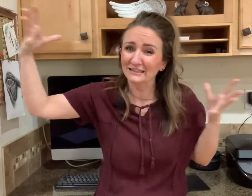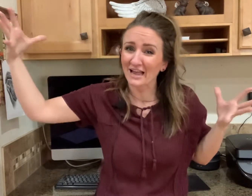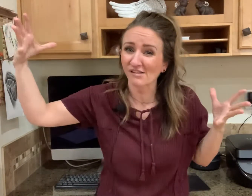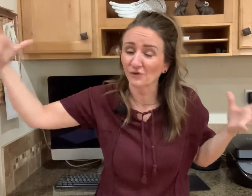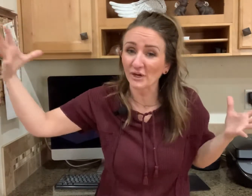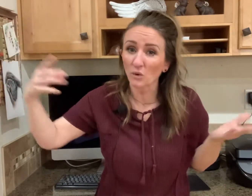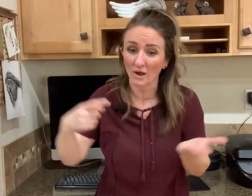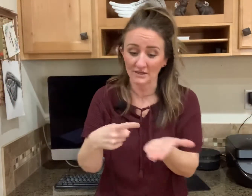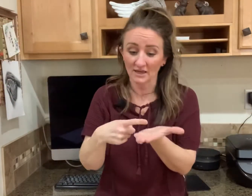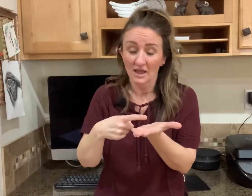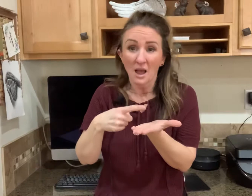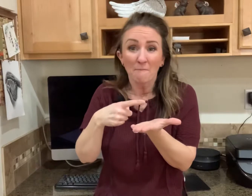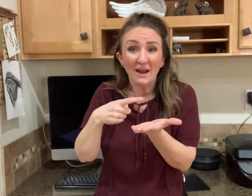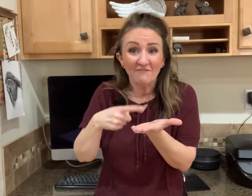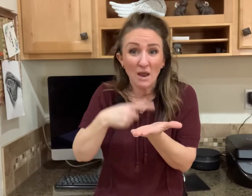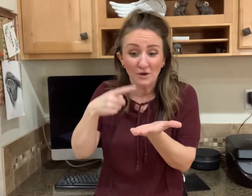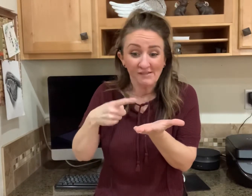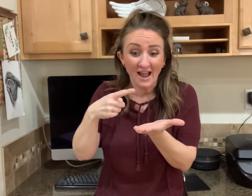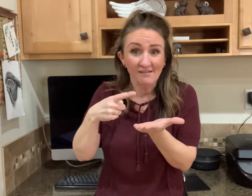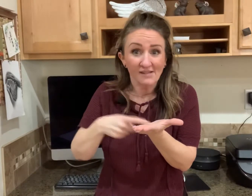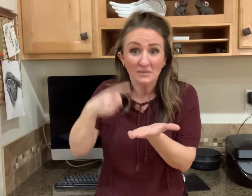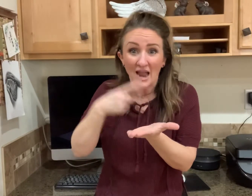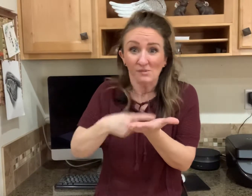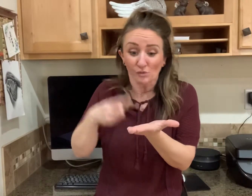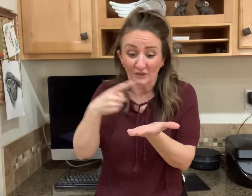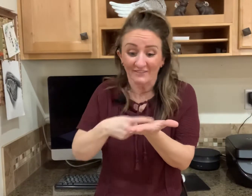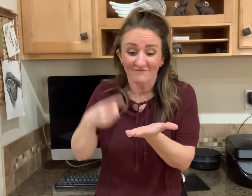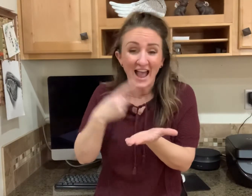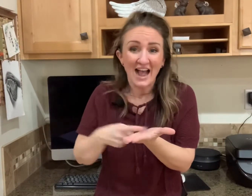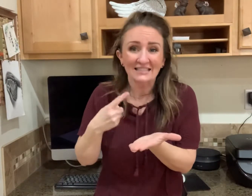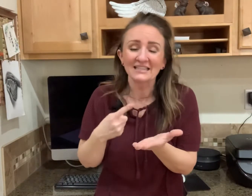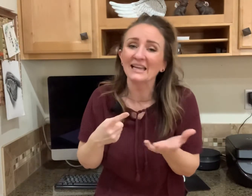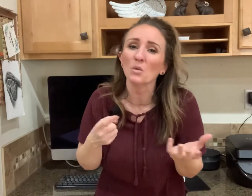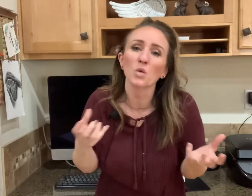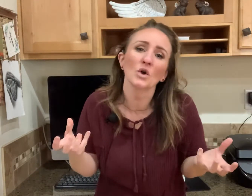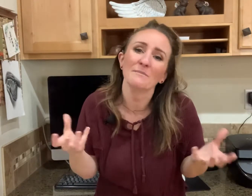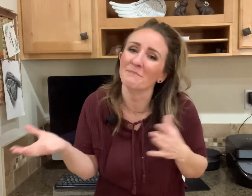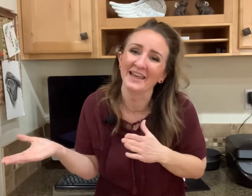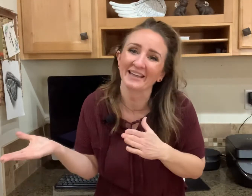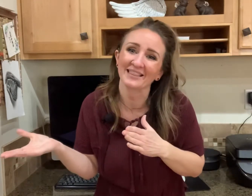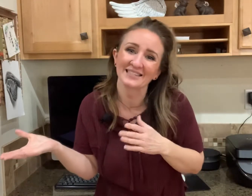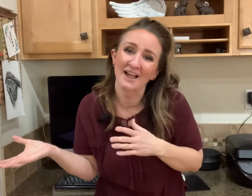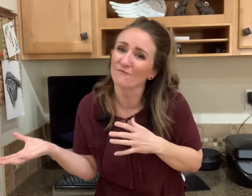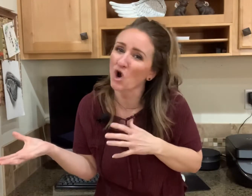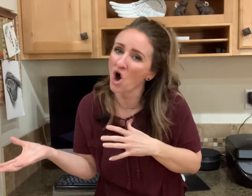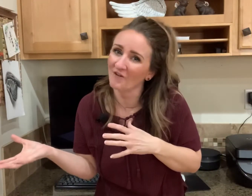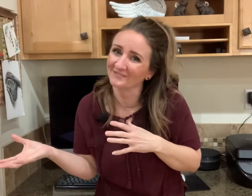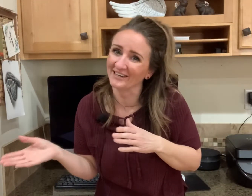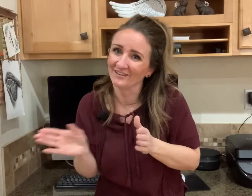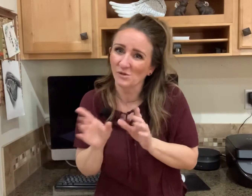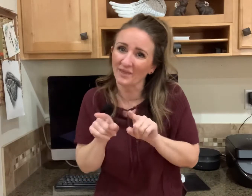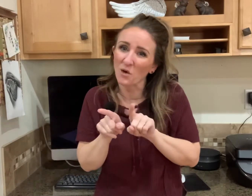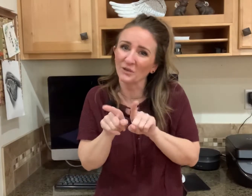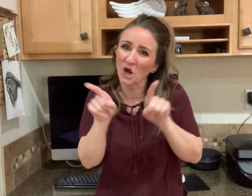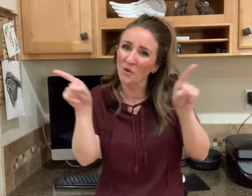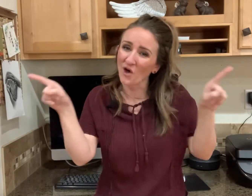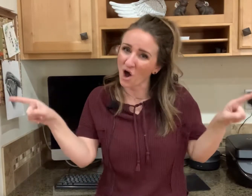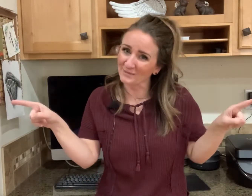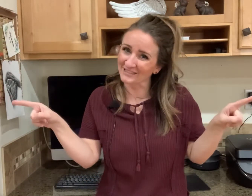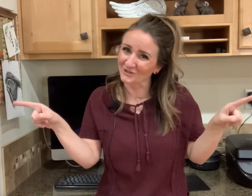less frequent, but if I were to sign sometimes really fast, it wouldn't make it the sign for often. So they only go in the opposite